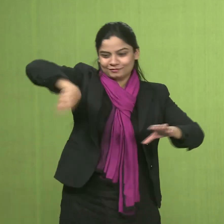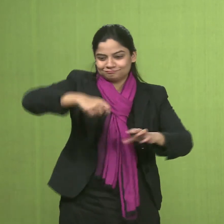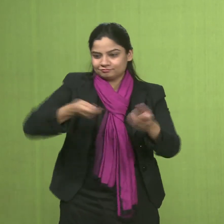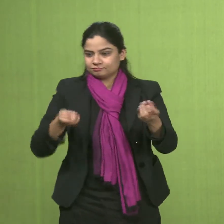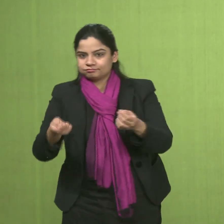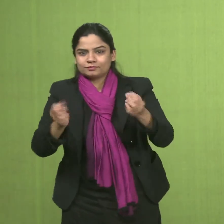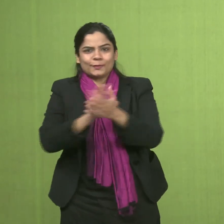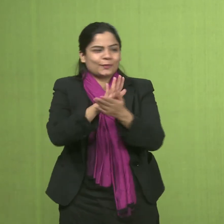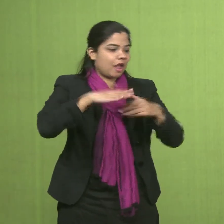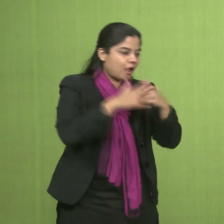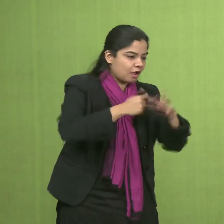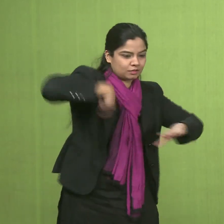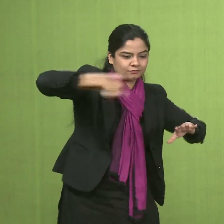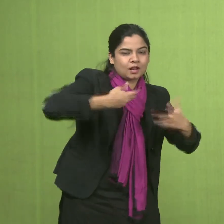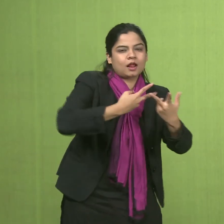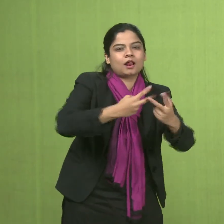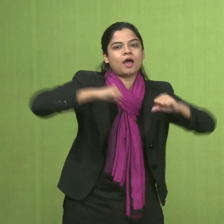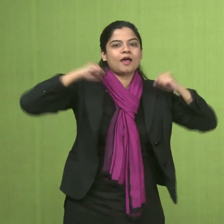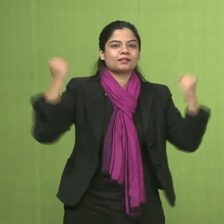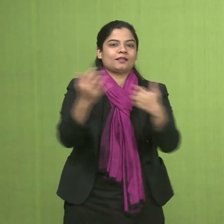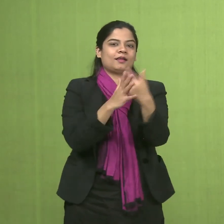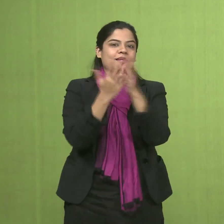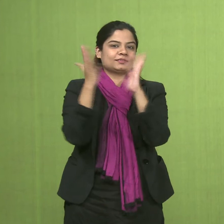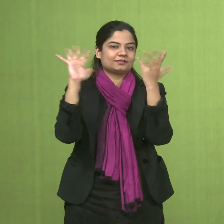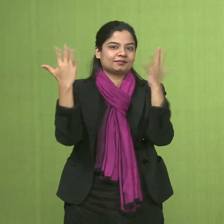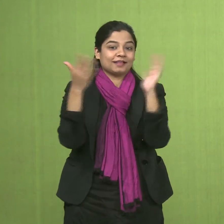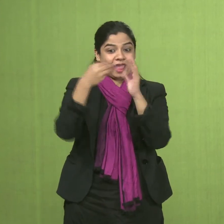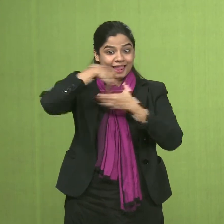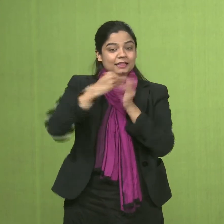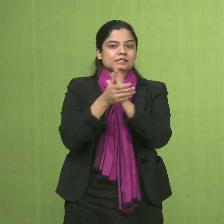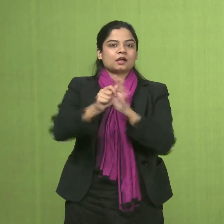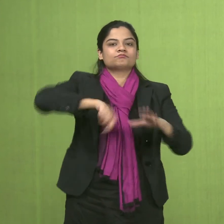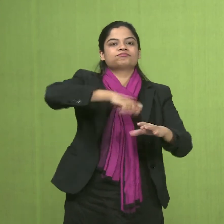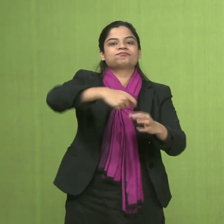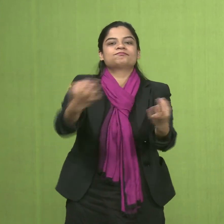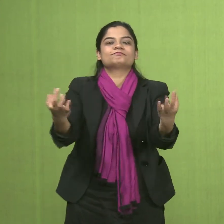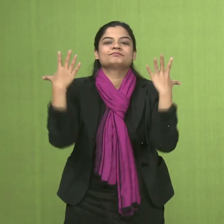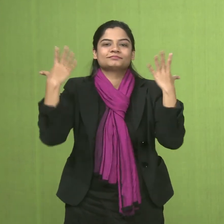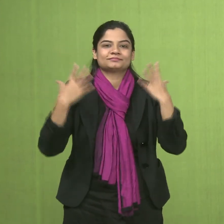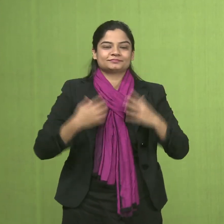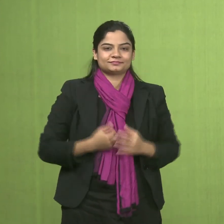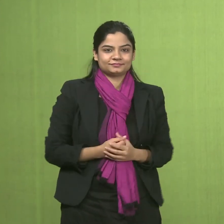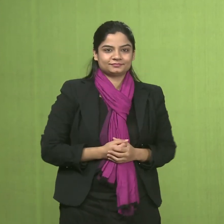washing the utensils, cleaning the floors, etc. Cooking using different utensils, etc.